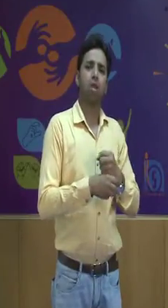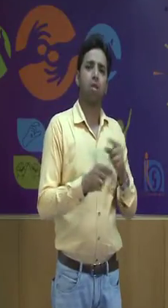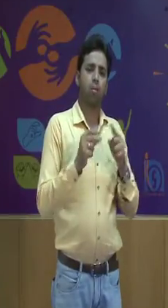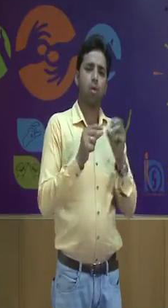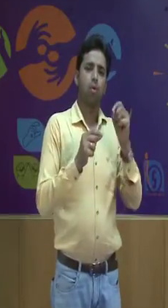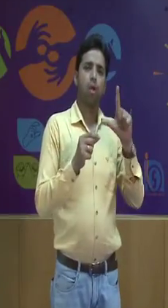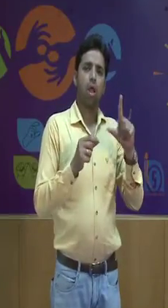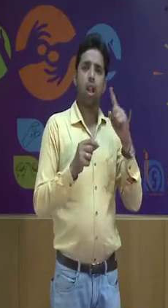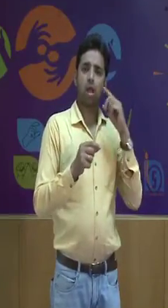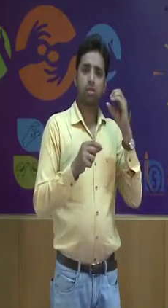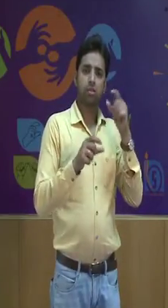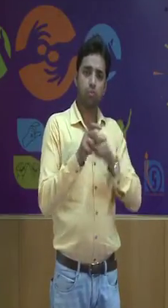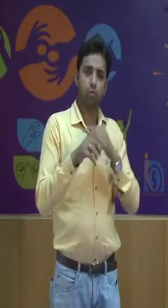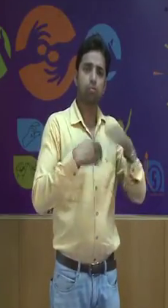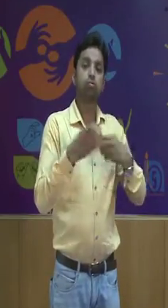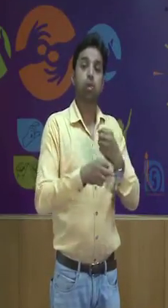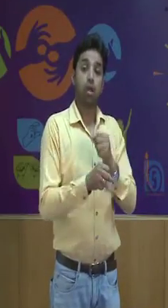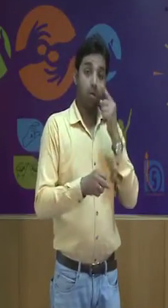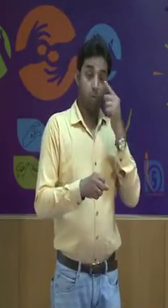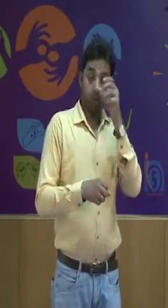to end this inhumane practice.